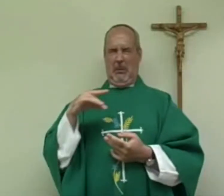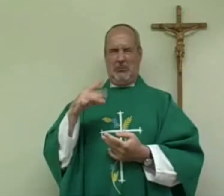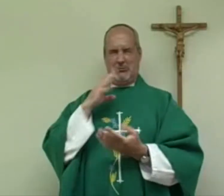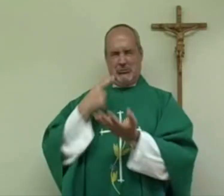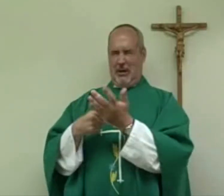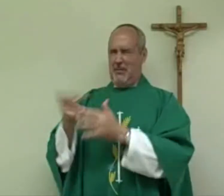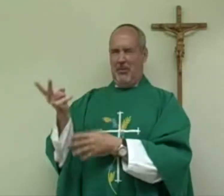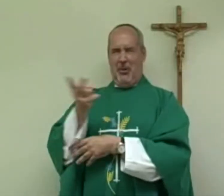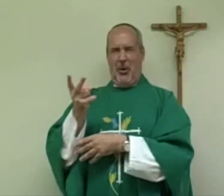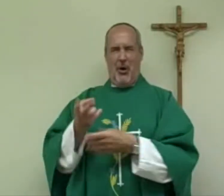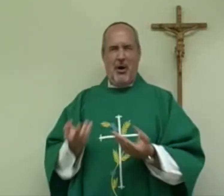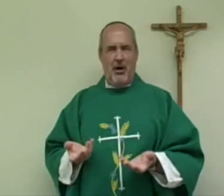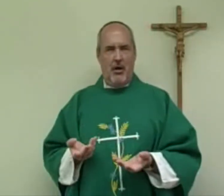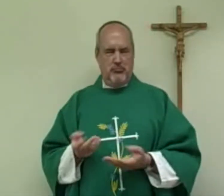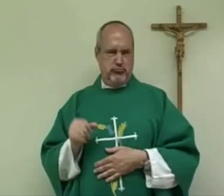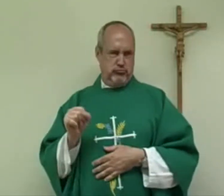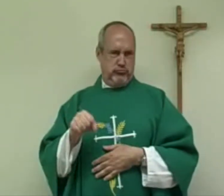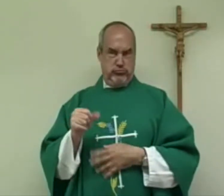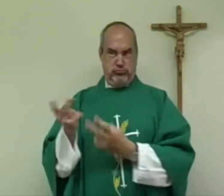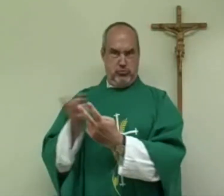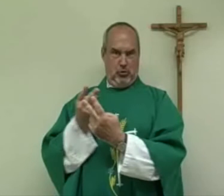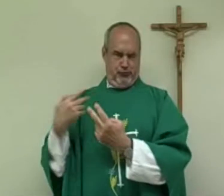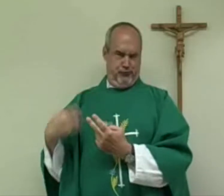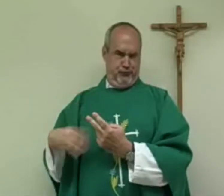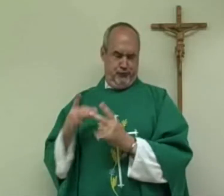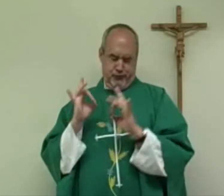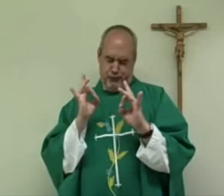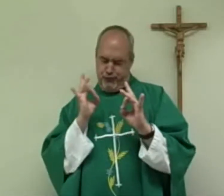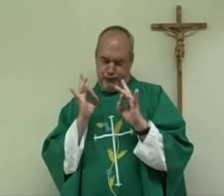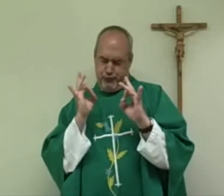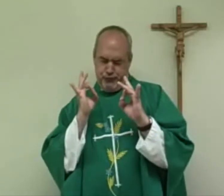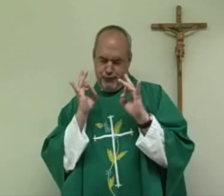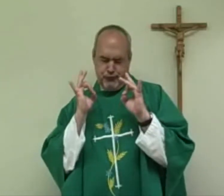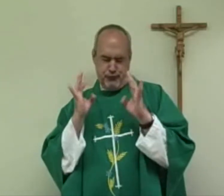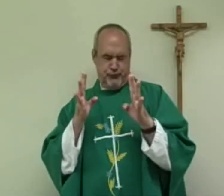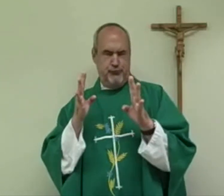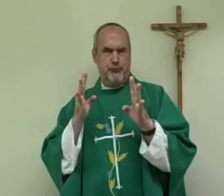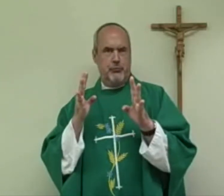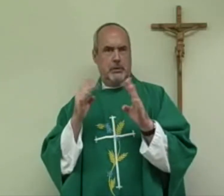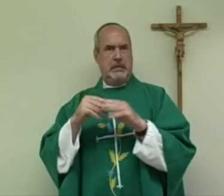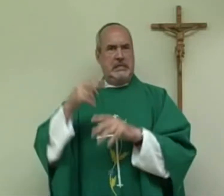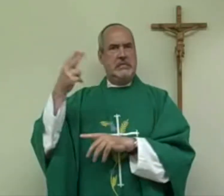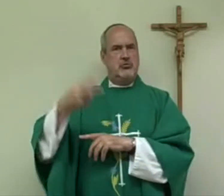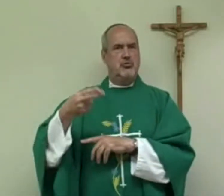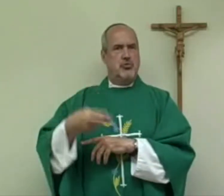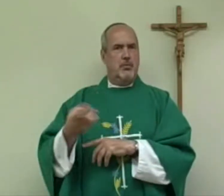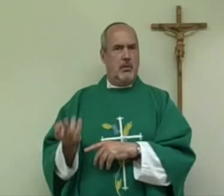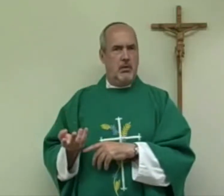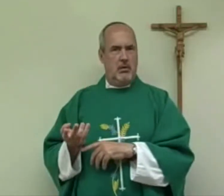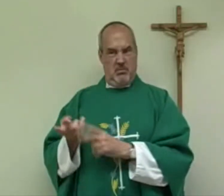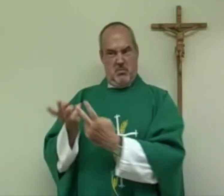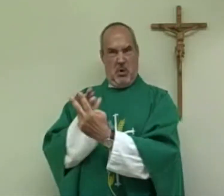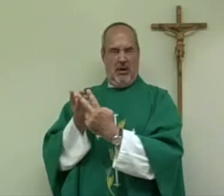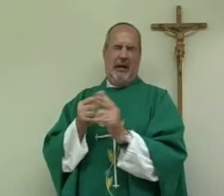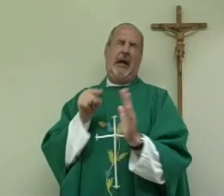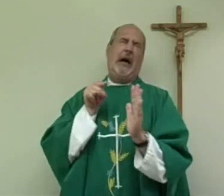I know you're probably thinking, why does he want to talk about those two people? Because they were such awful human beings and did